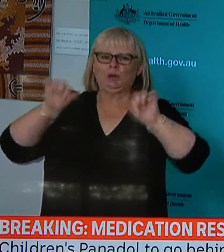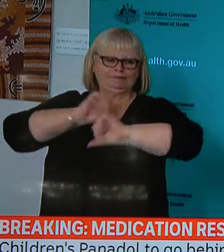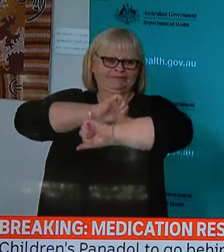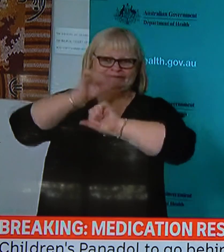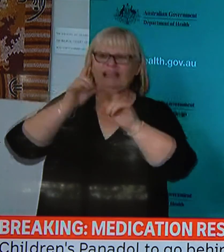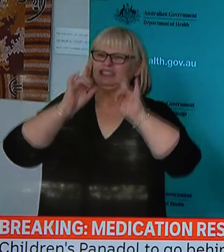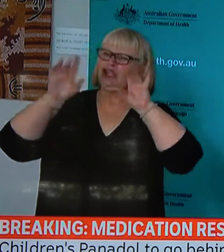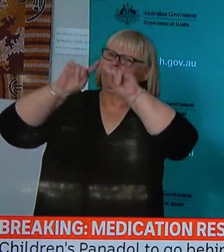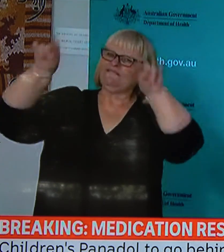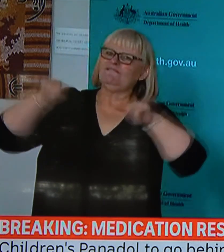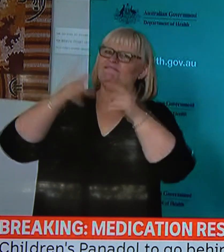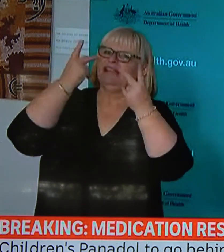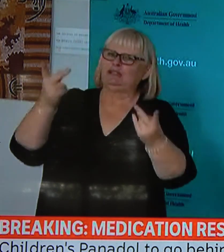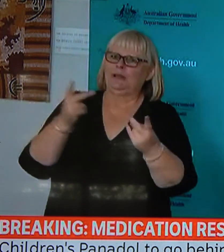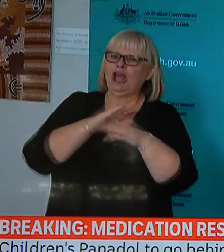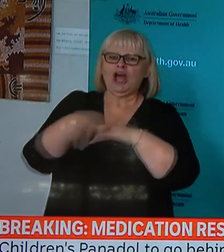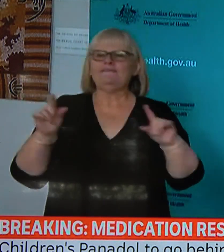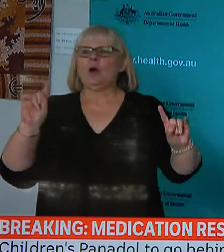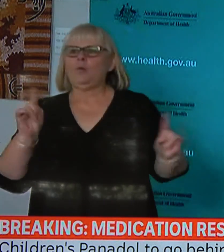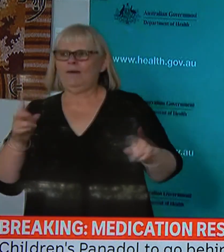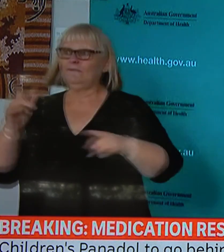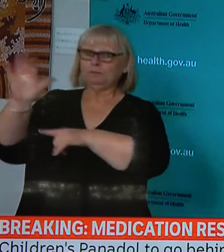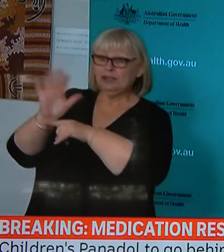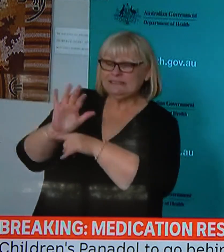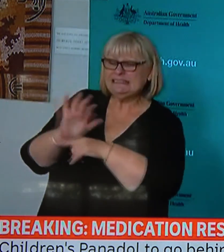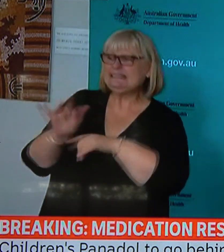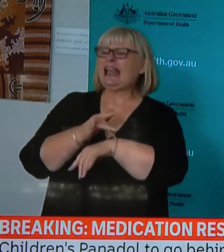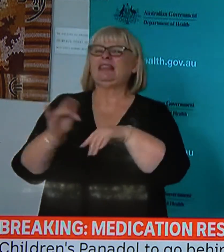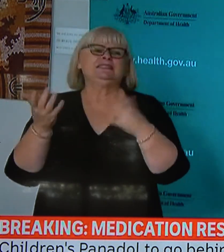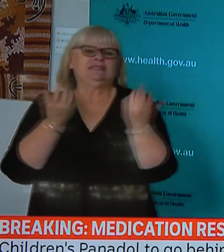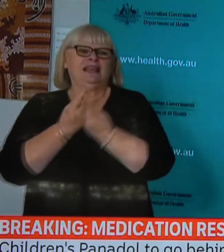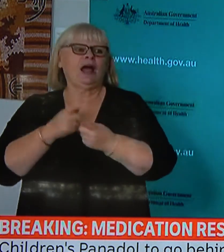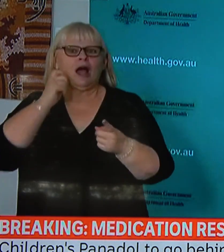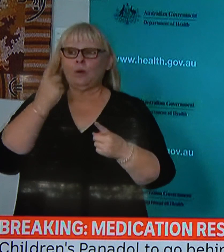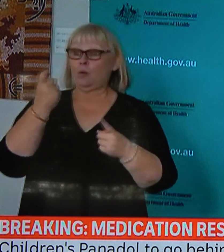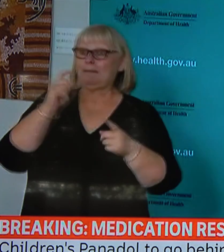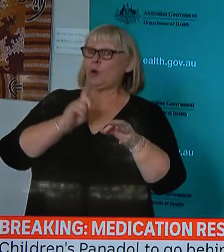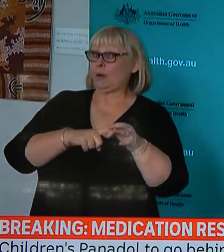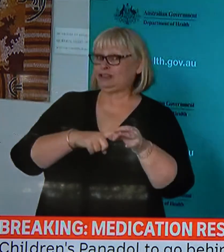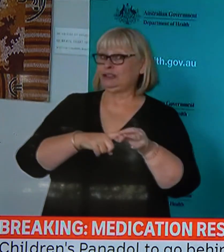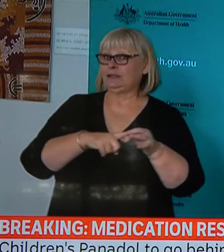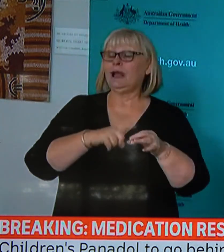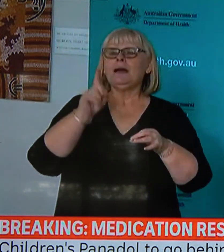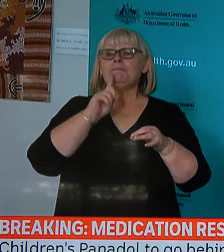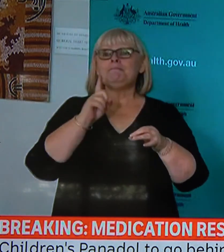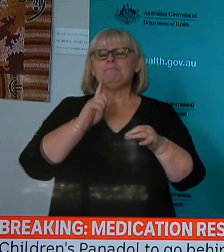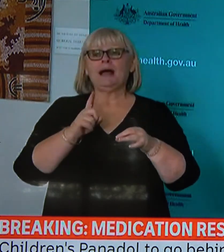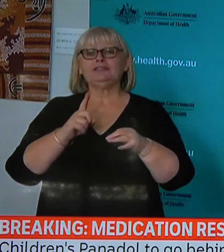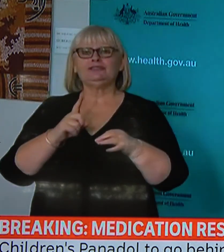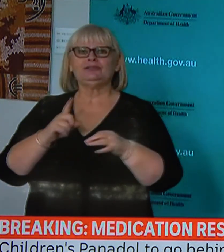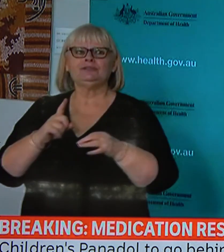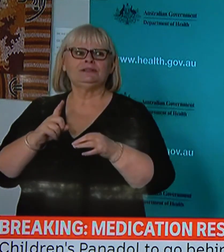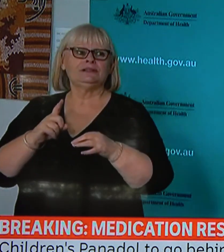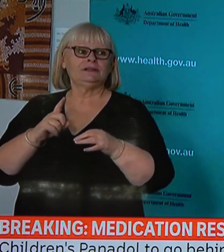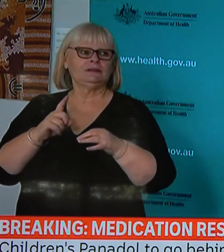restaurants and to other internal venues, to cinemas and so forth. Look, I'm going to take one more question, but just to